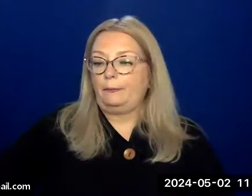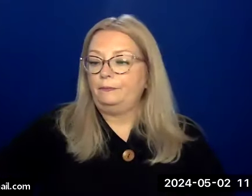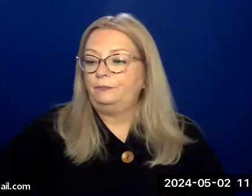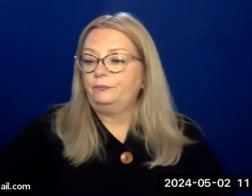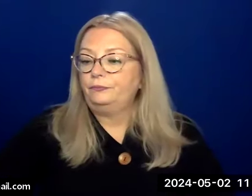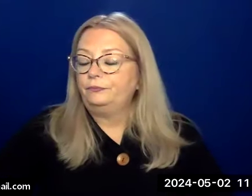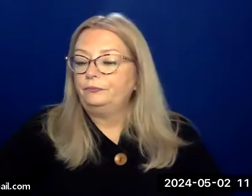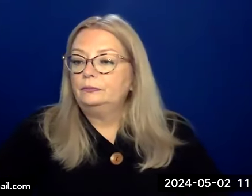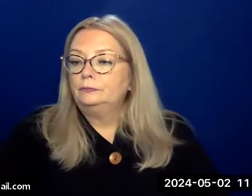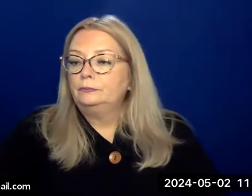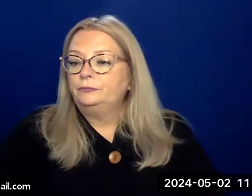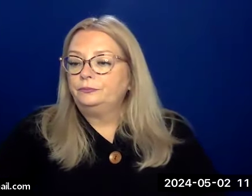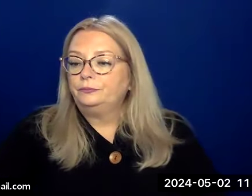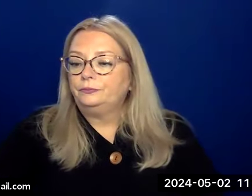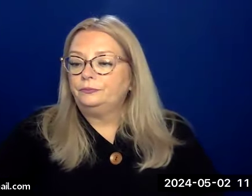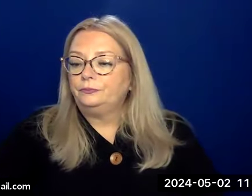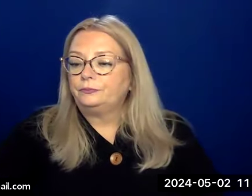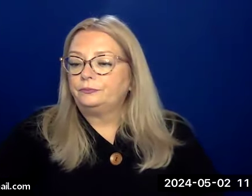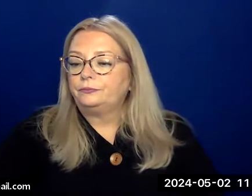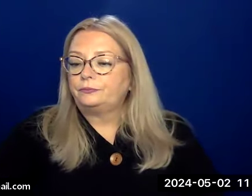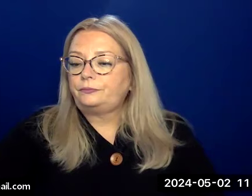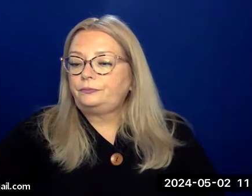Thank you for sharing that, Lisa.